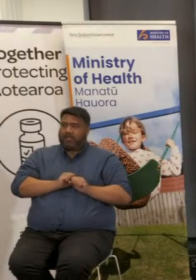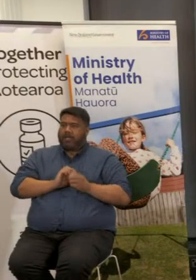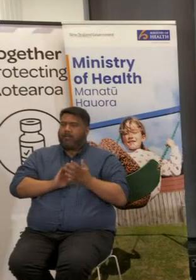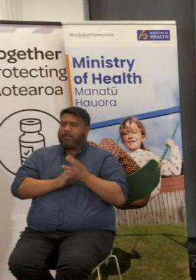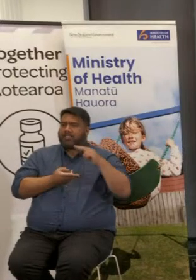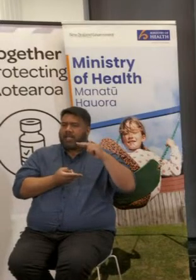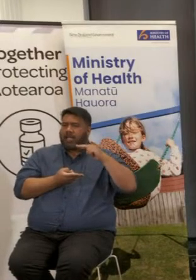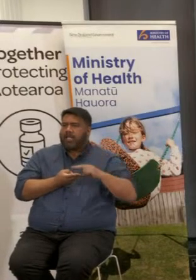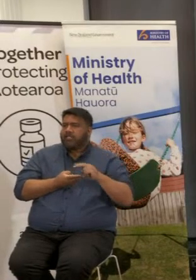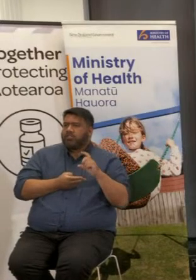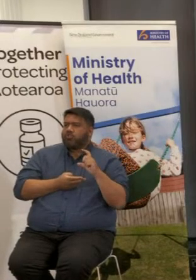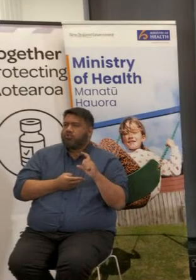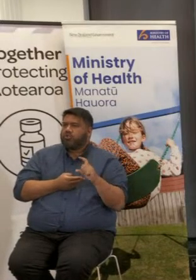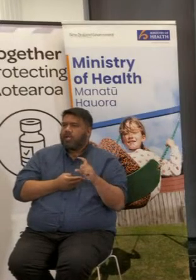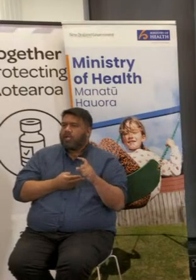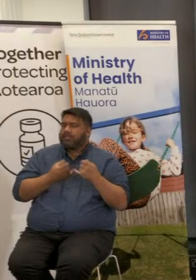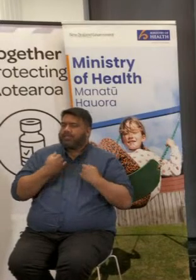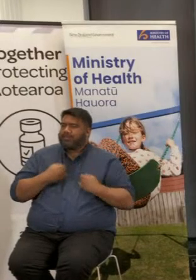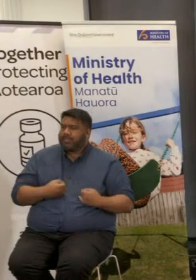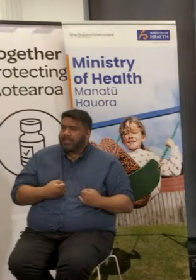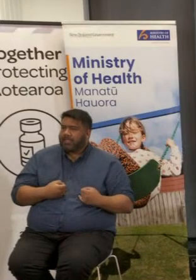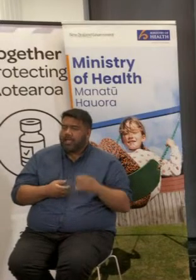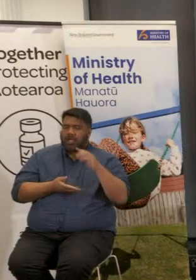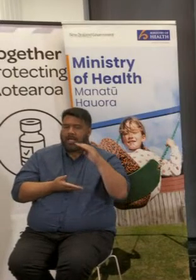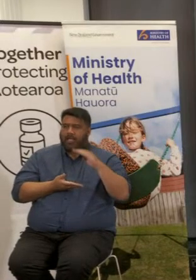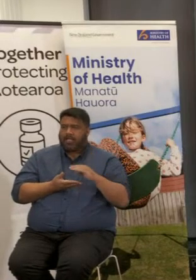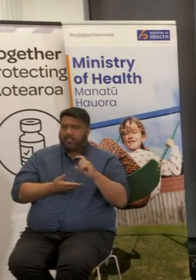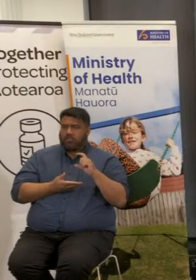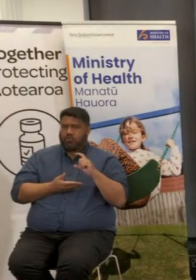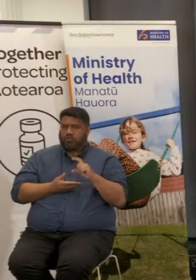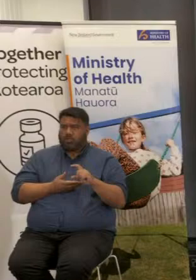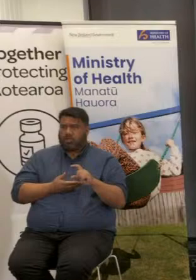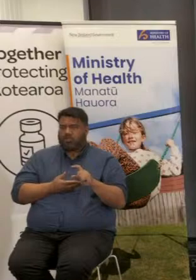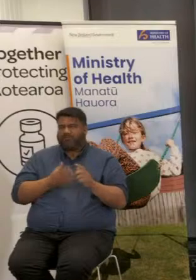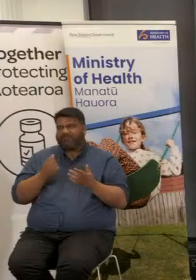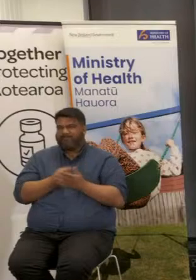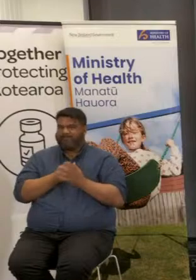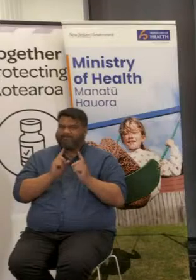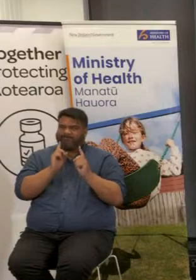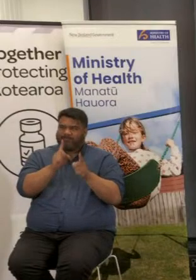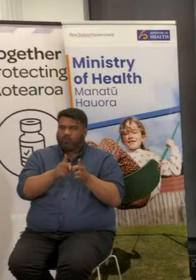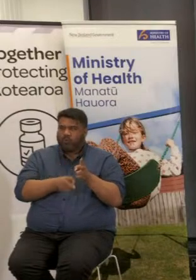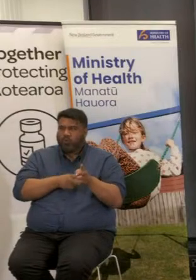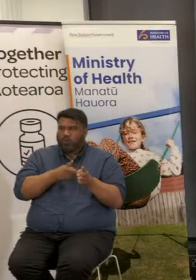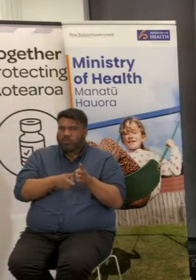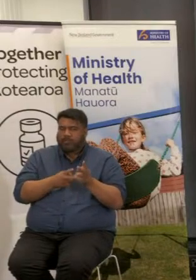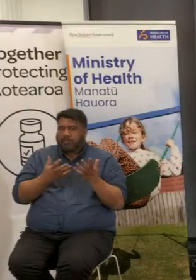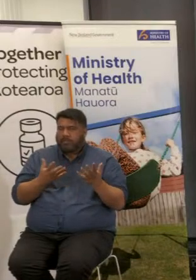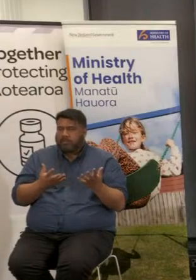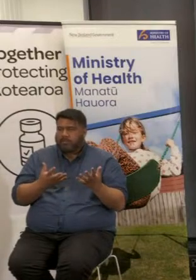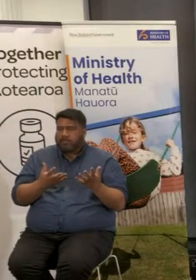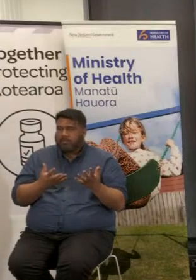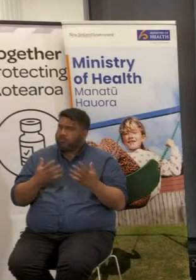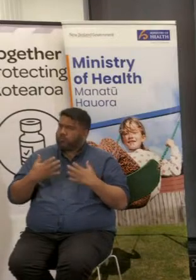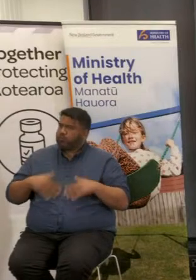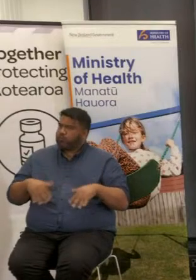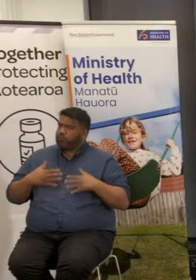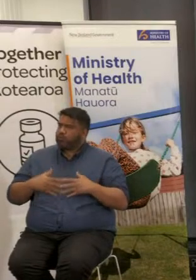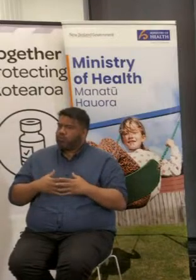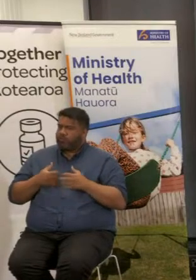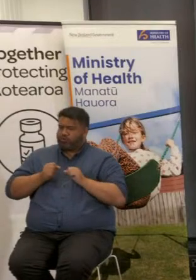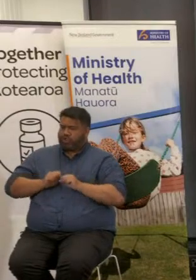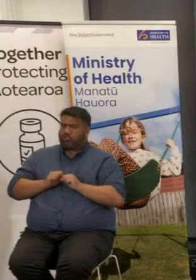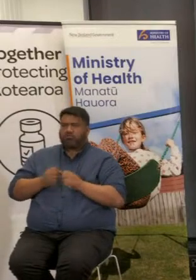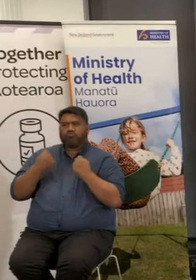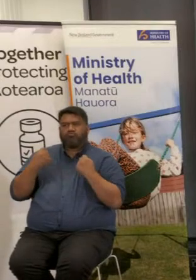a very protective effect on hospitalisation, and as I led out with, is hugely protective in terms of death. So